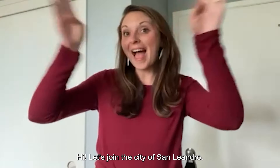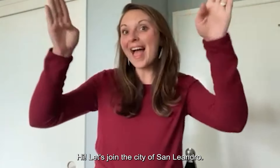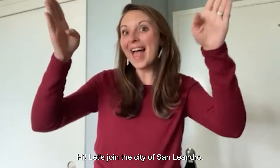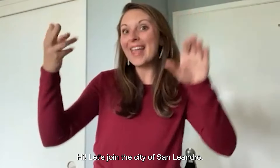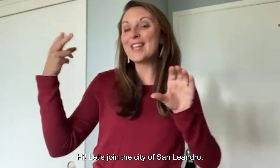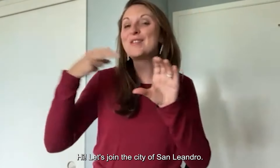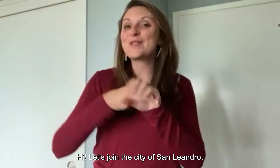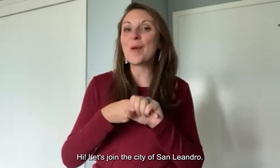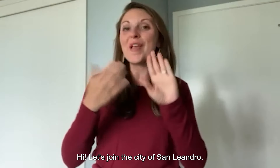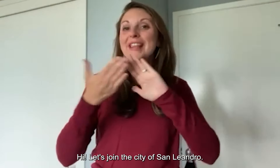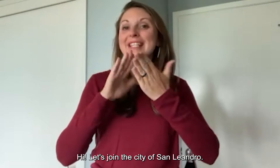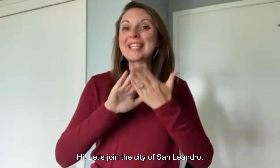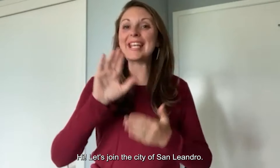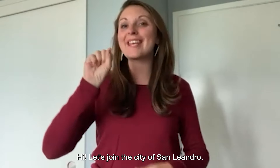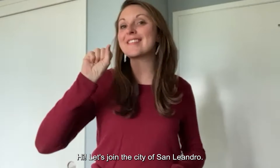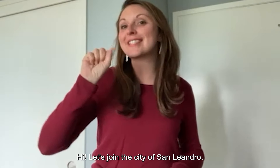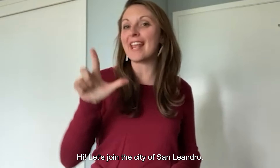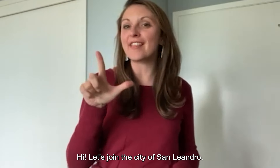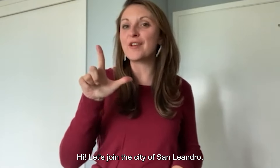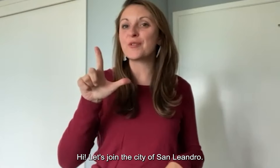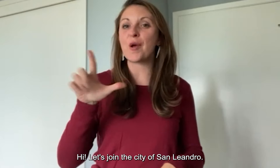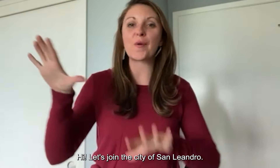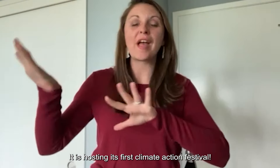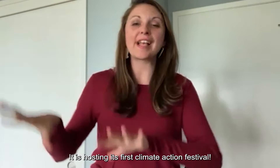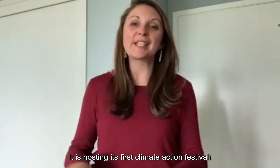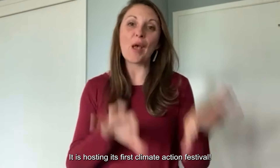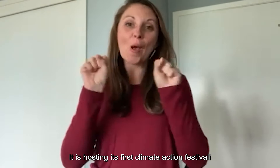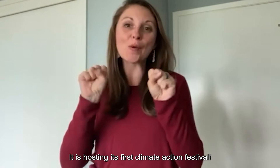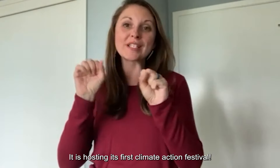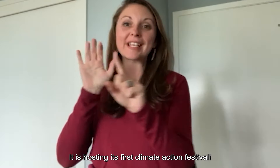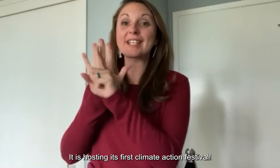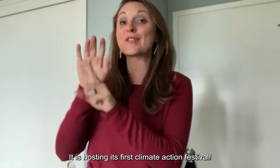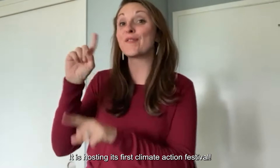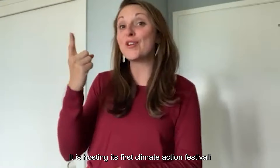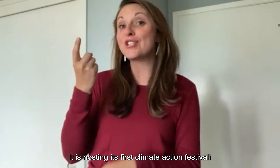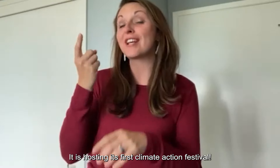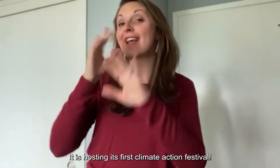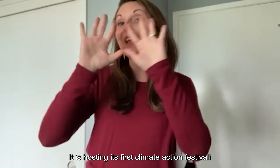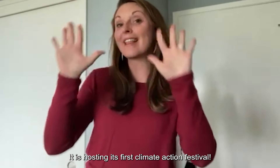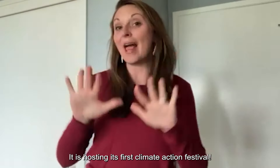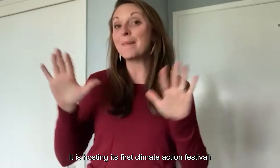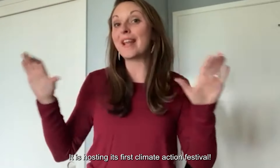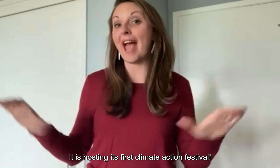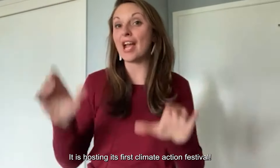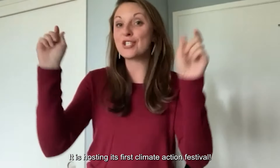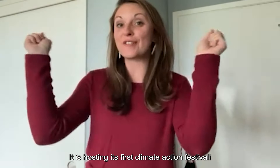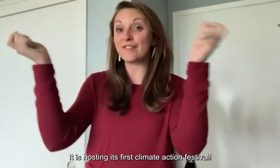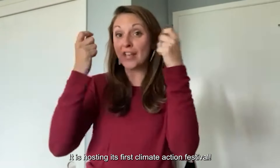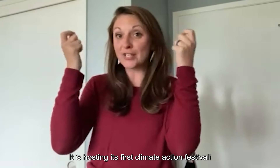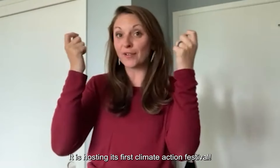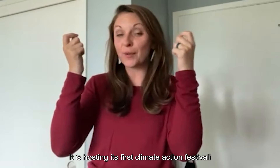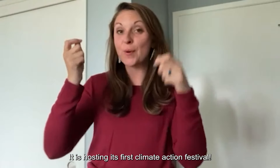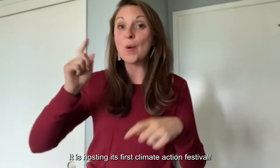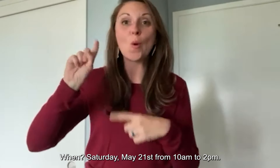Hi, join the City of San Leandro as it hosts its first Climate Action Festival.